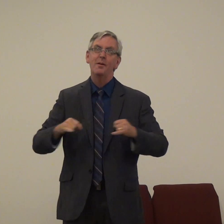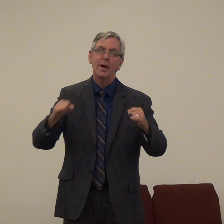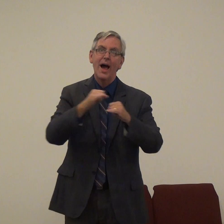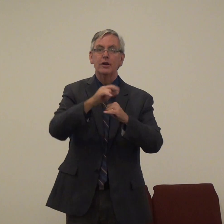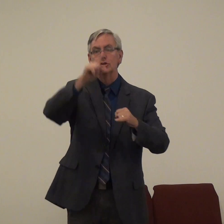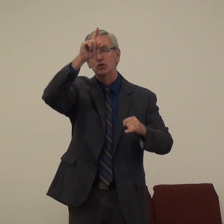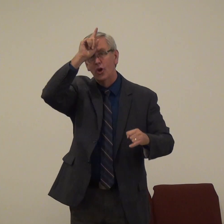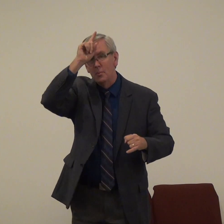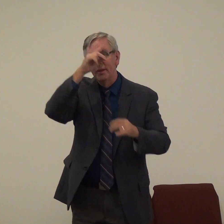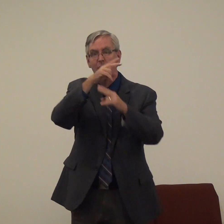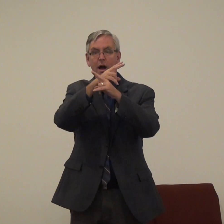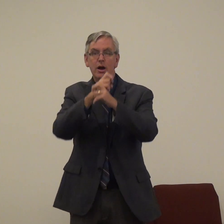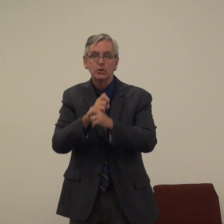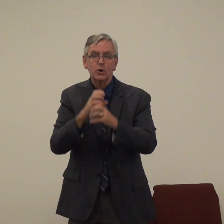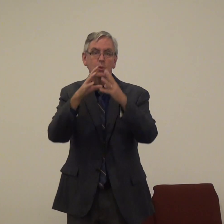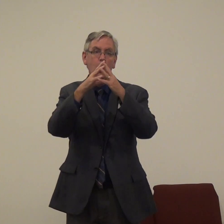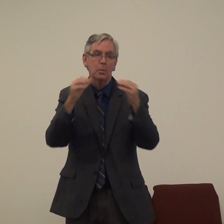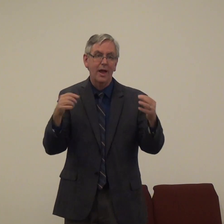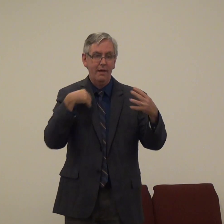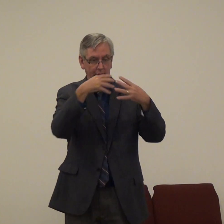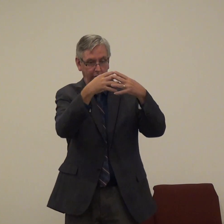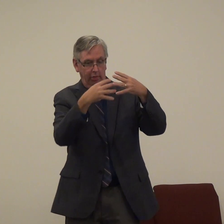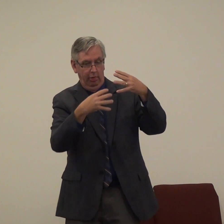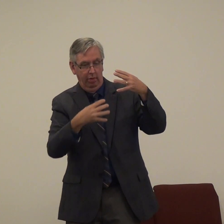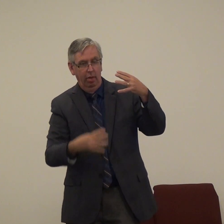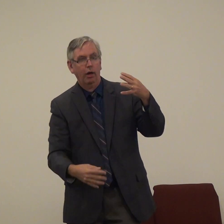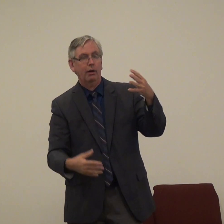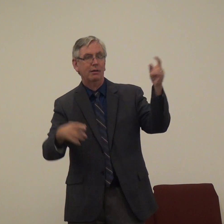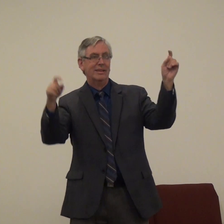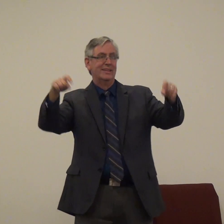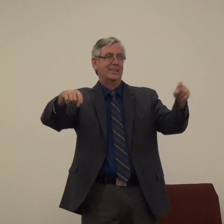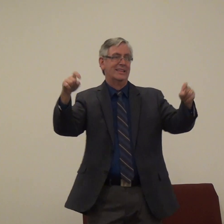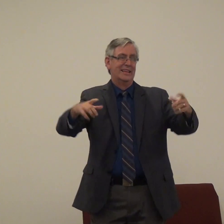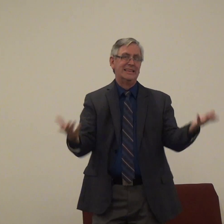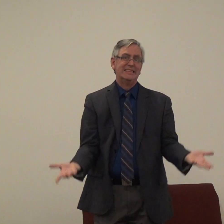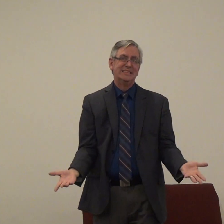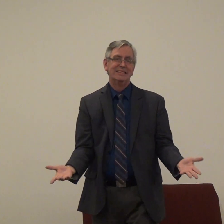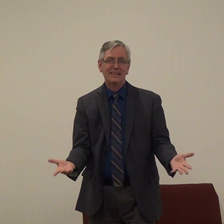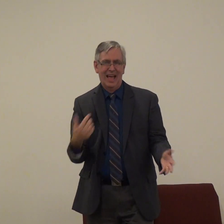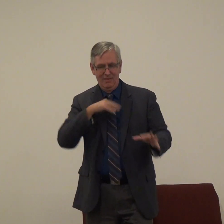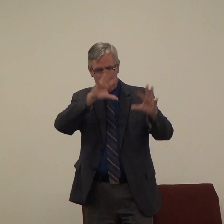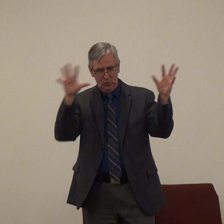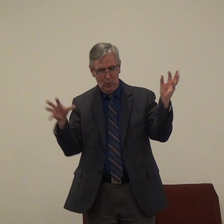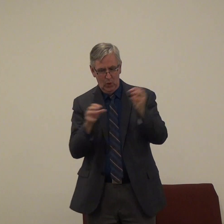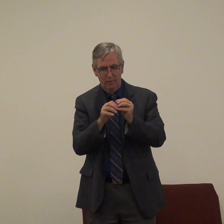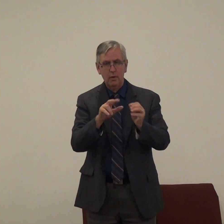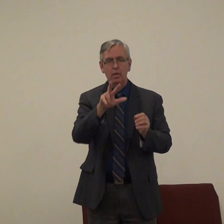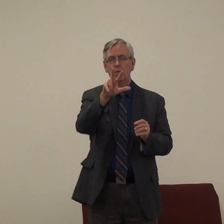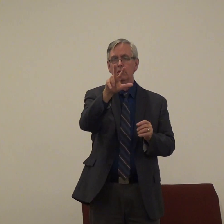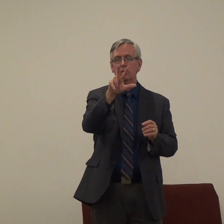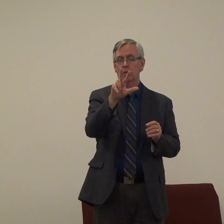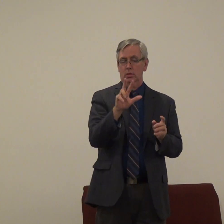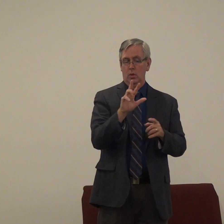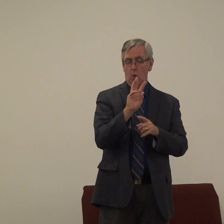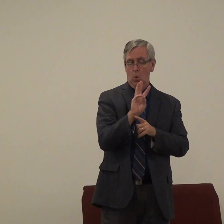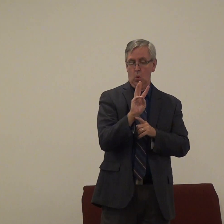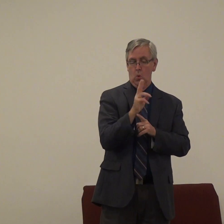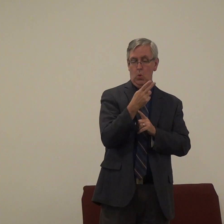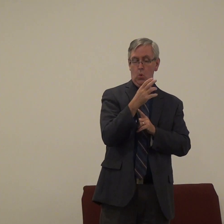there's Australia, there's Germany, there's Austria, there's Romania, and there's quite a list where countries have already told us that they have